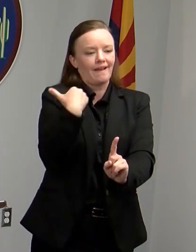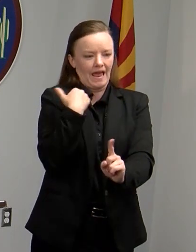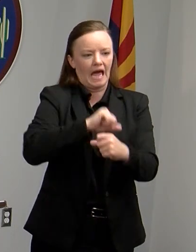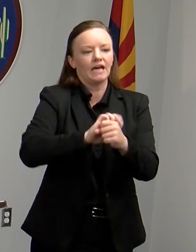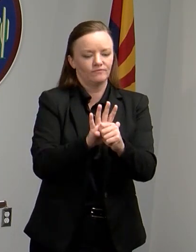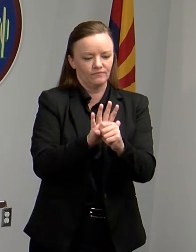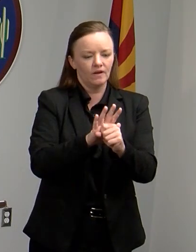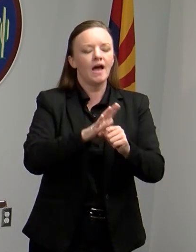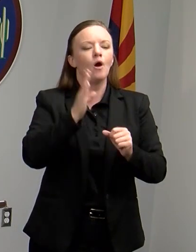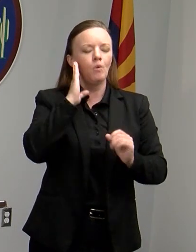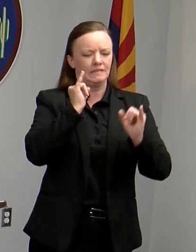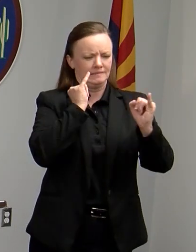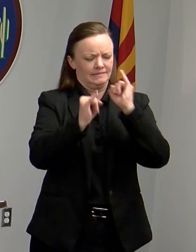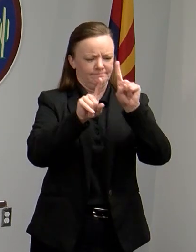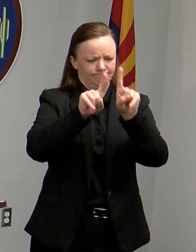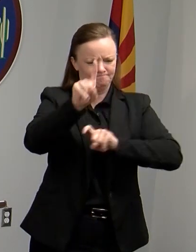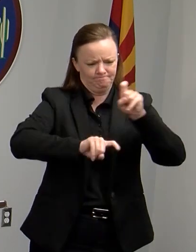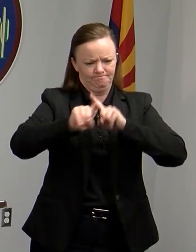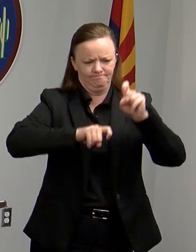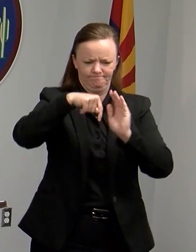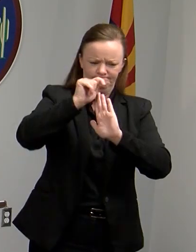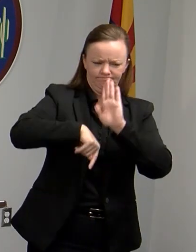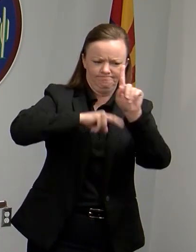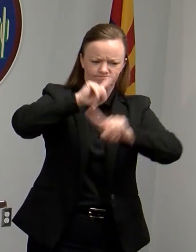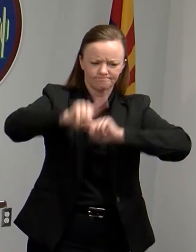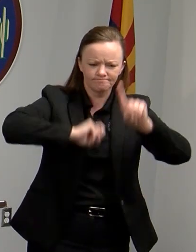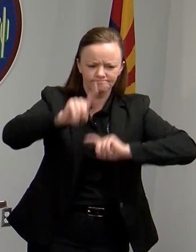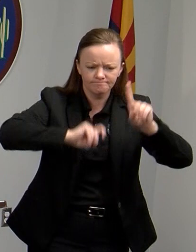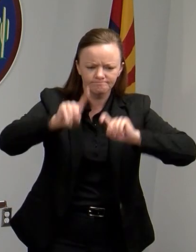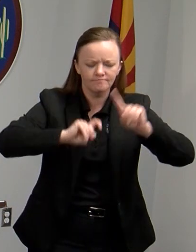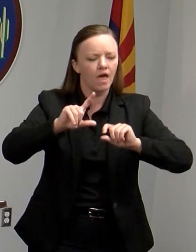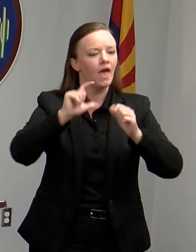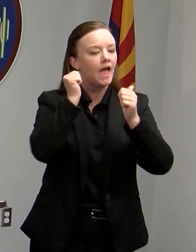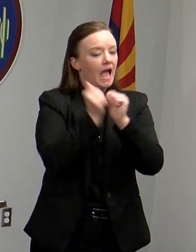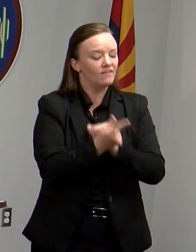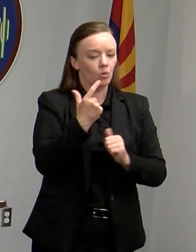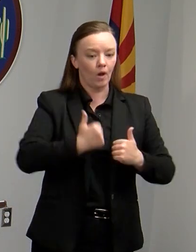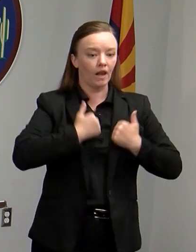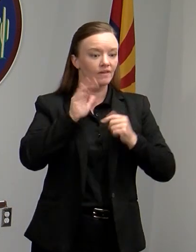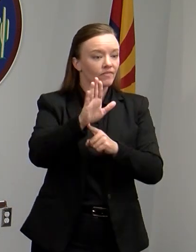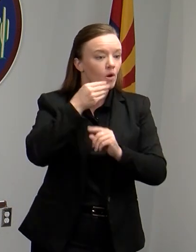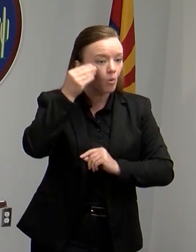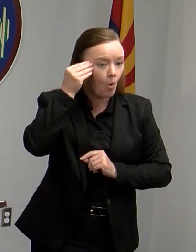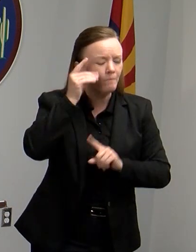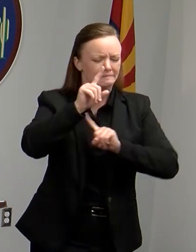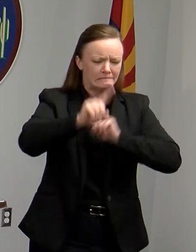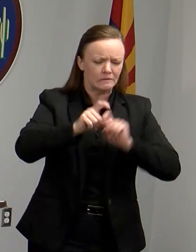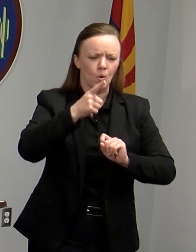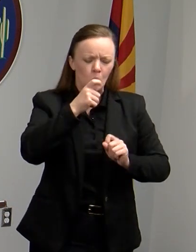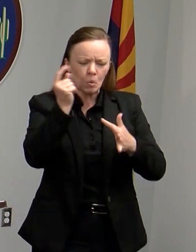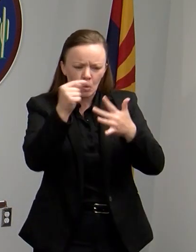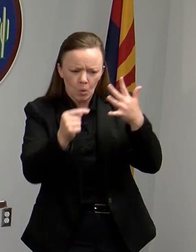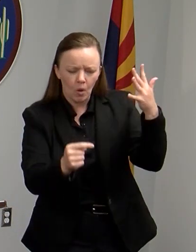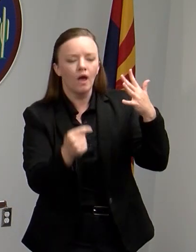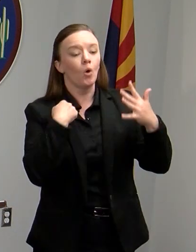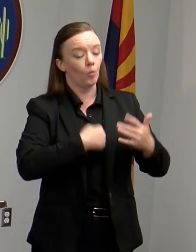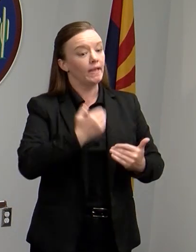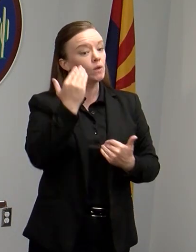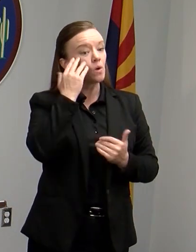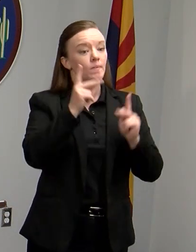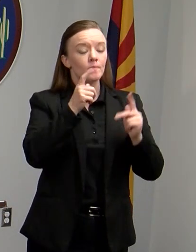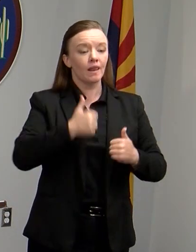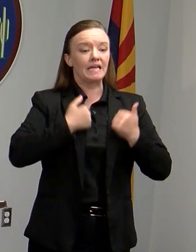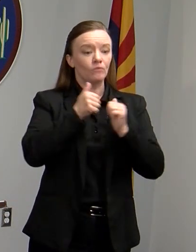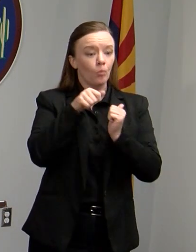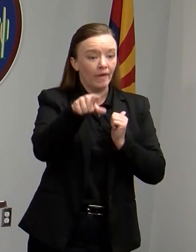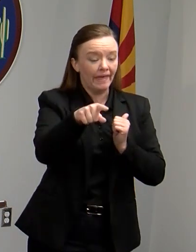extensive interview. They ask the case about all of the people in their household because we know that people in the household are at the